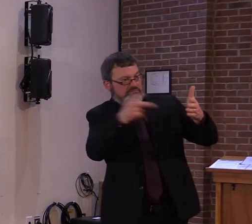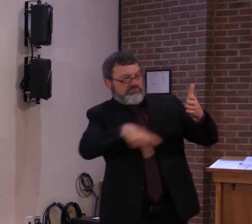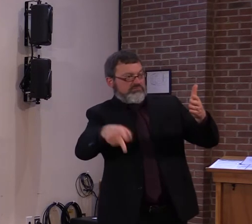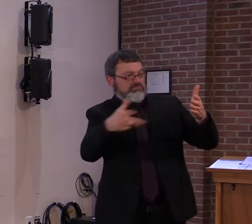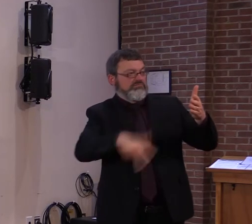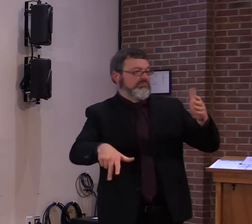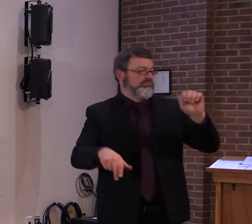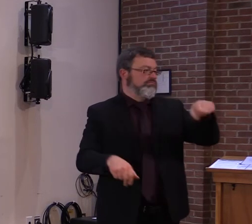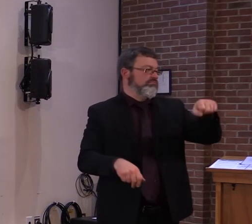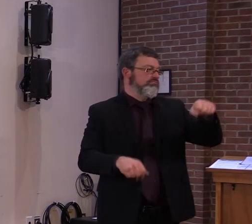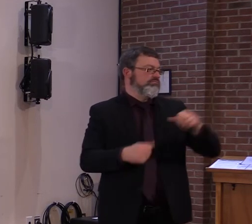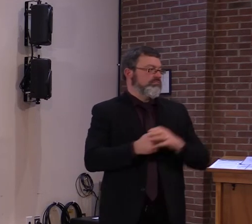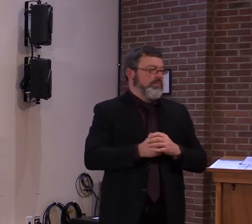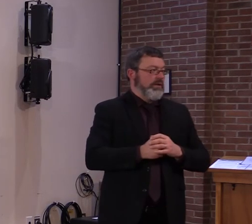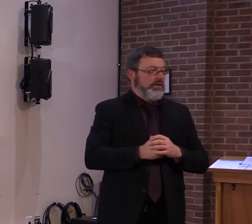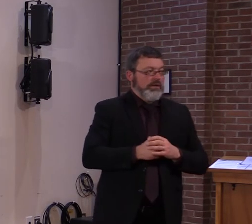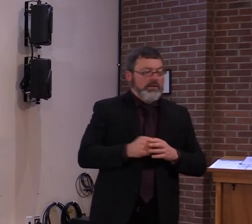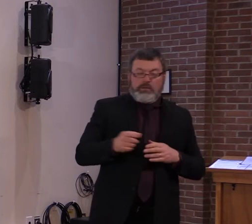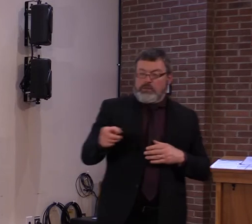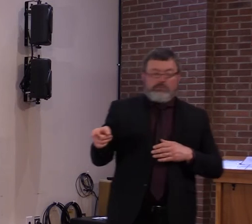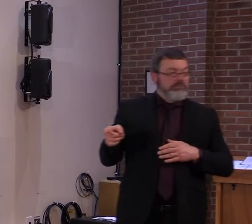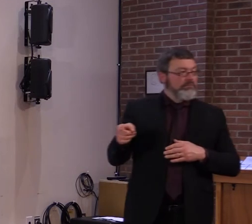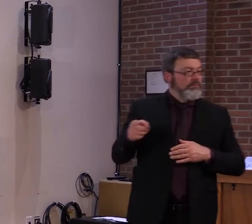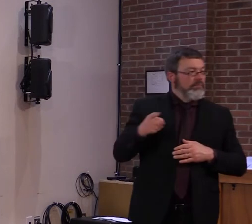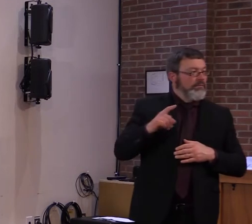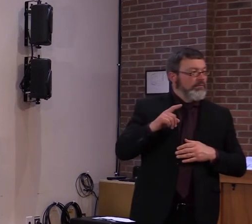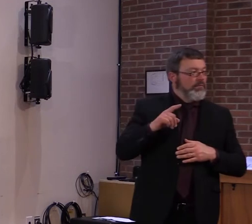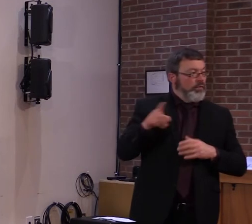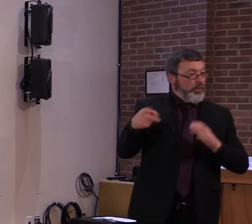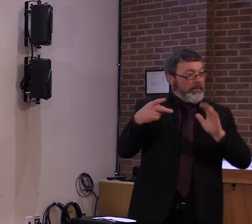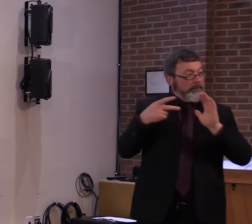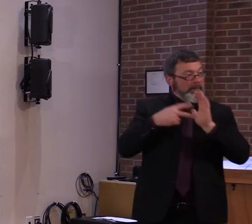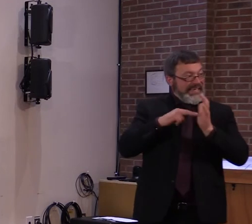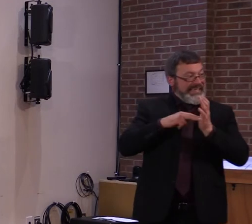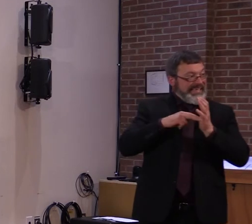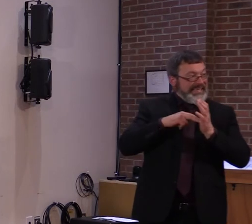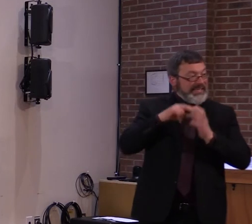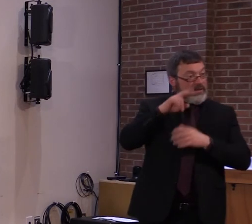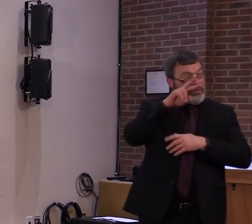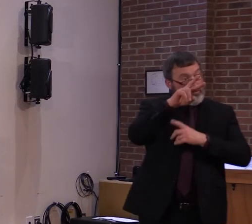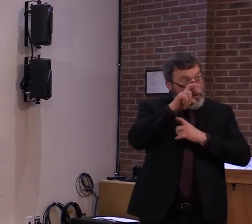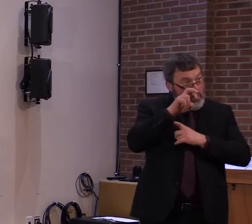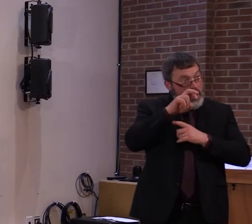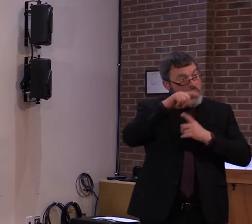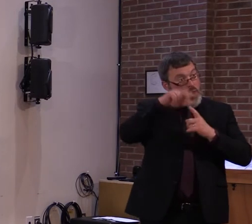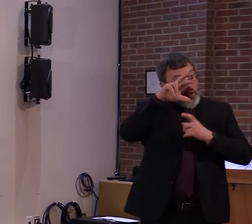350, 200 to 300 cases a day? A case is a day.